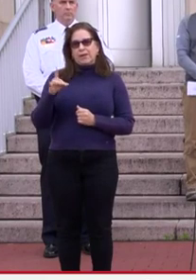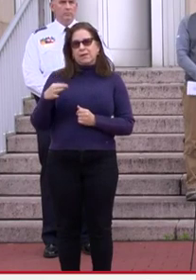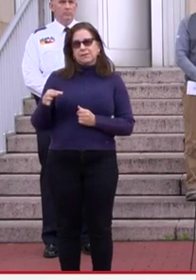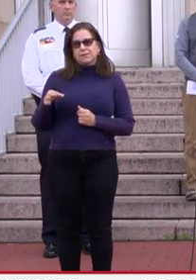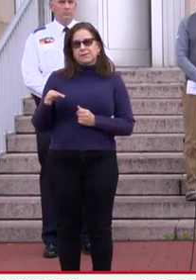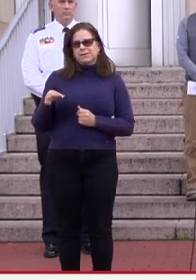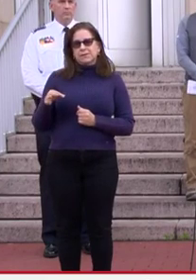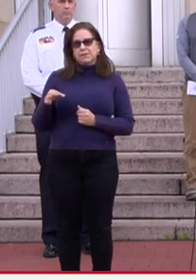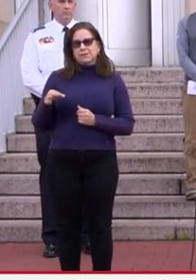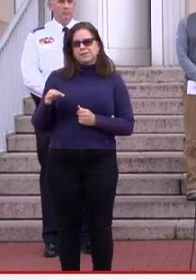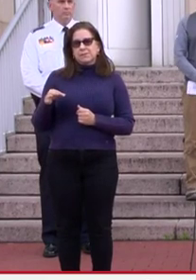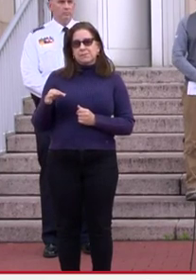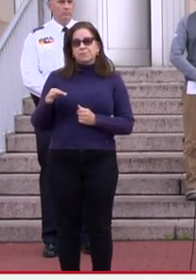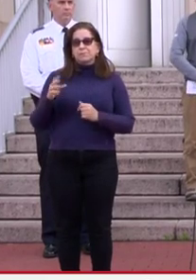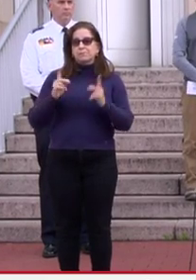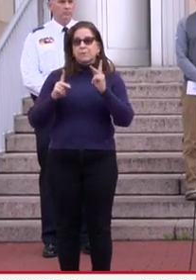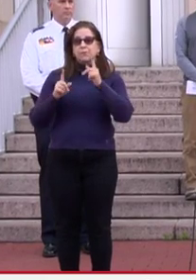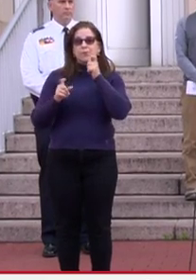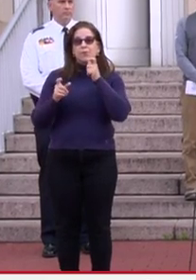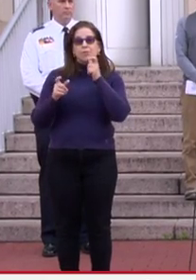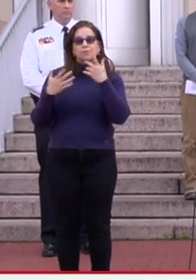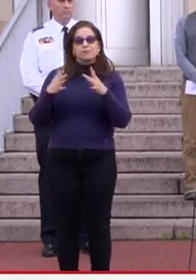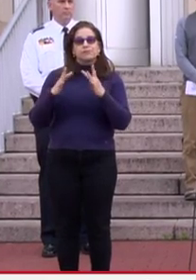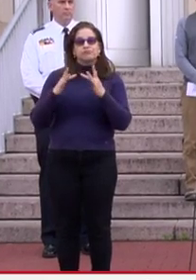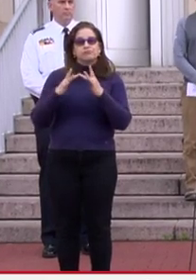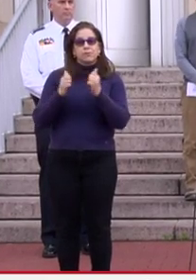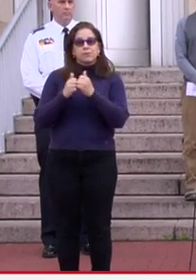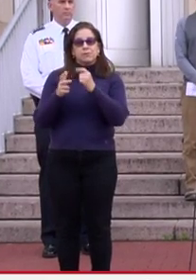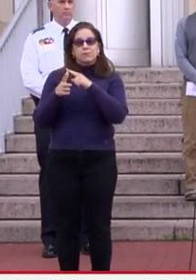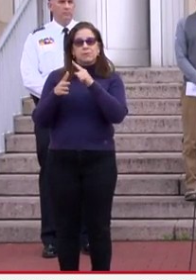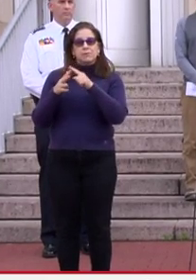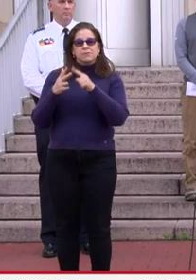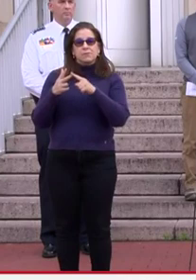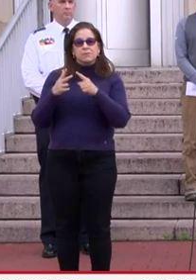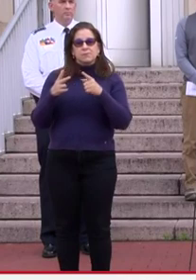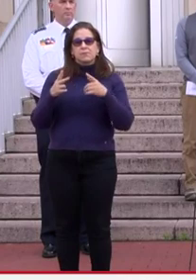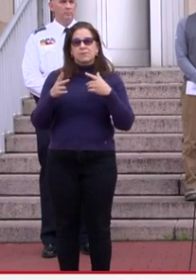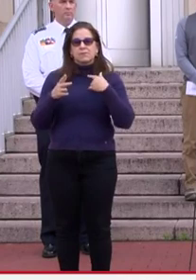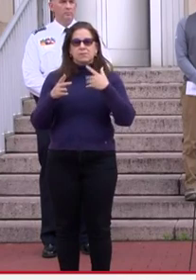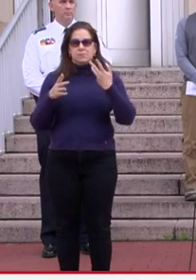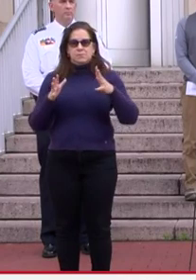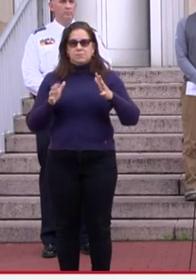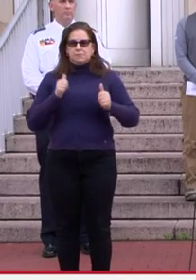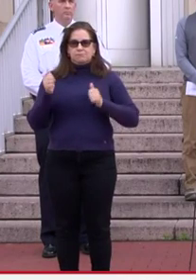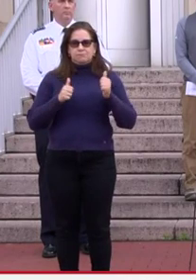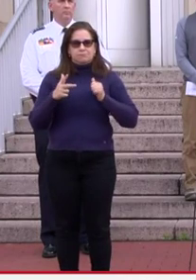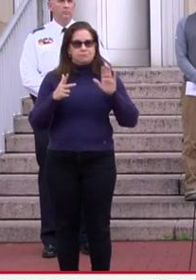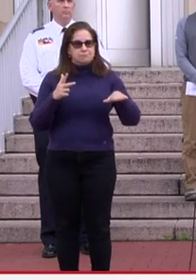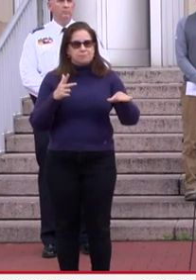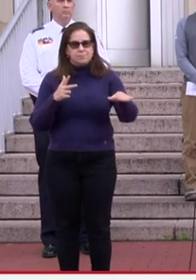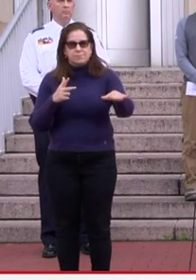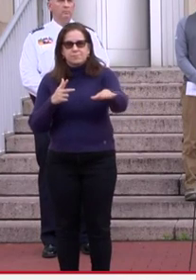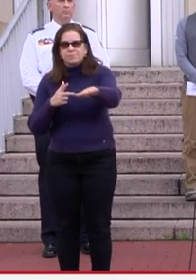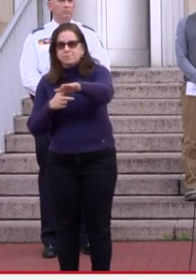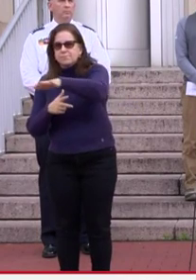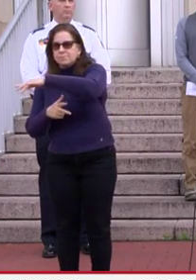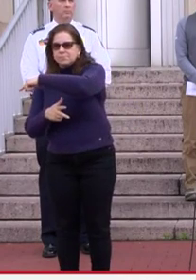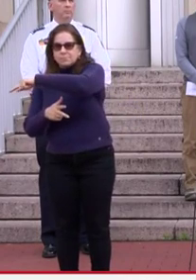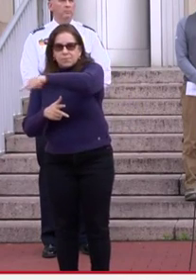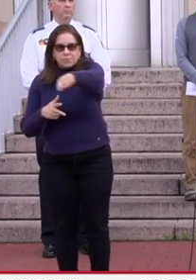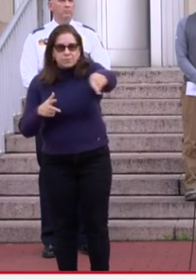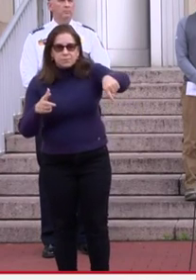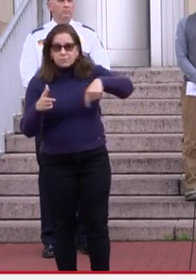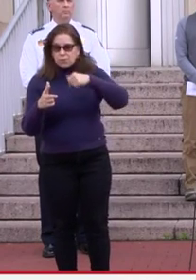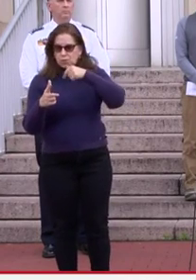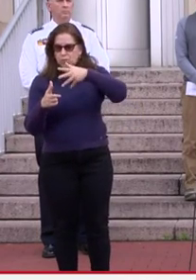our presumptive positive members are being contacted by DC Health for follow-up on their symptoms and any testing that may